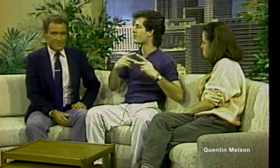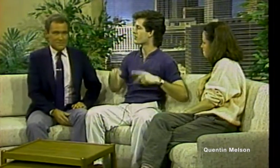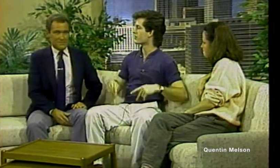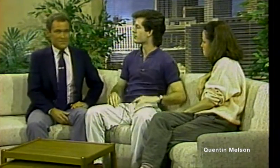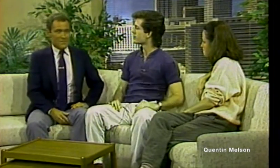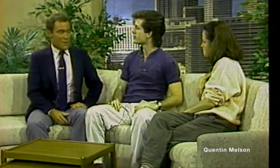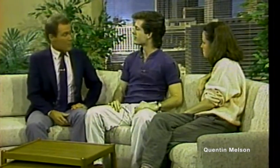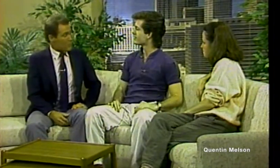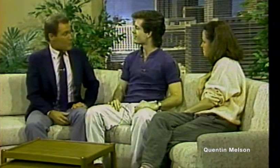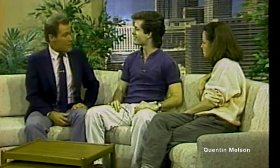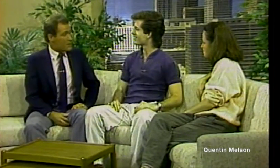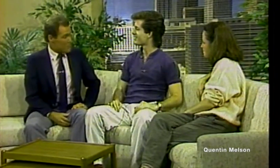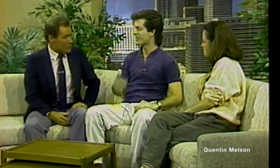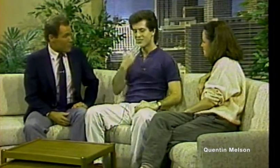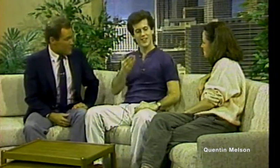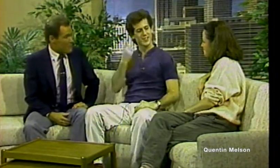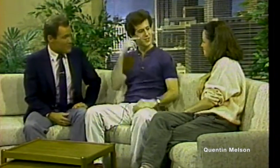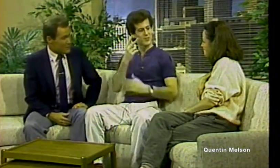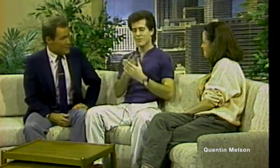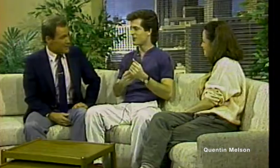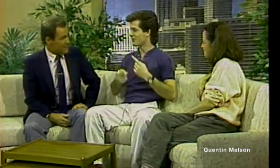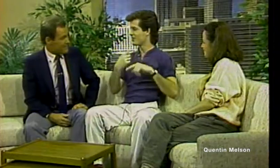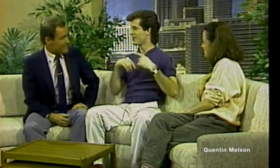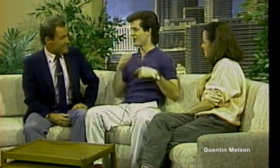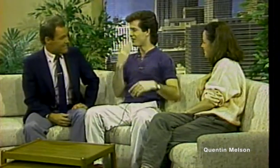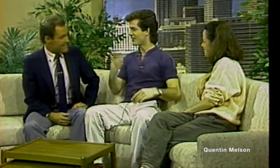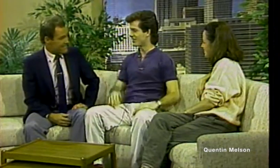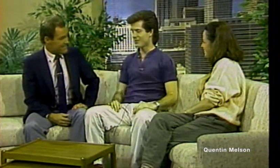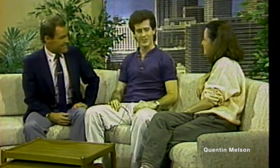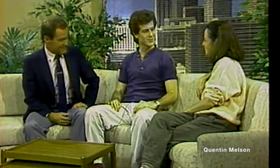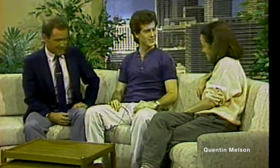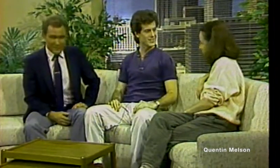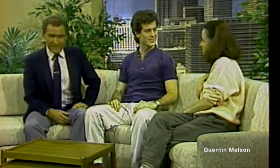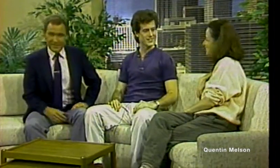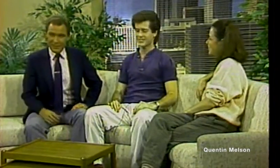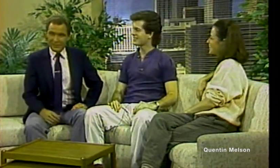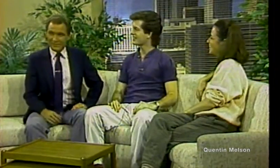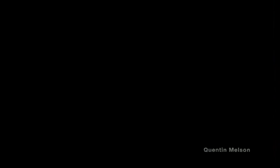physical. All right, well, thank you both very much for coming in. Well, thank you so much, Peter. All right, Jill?